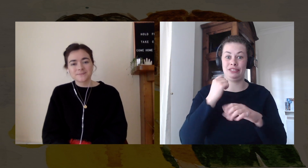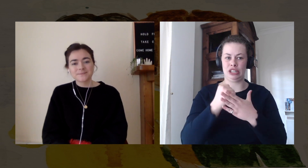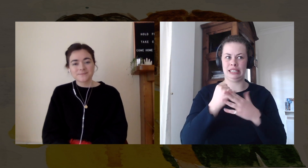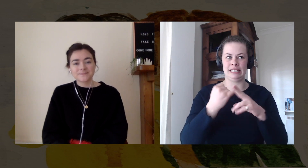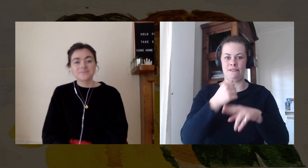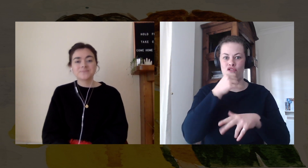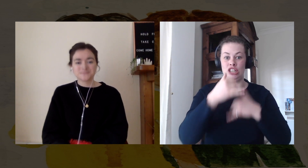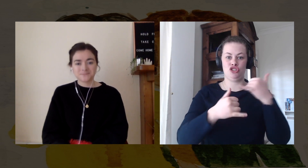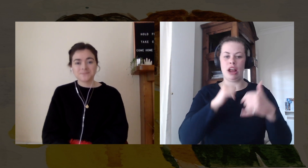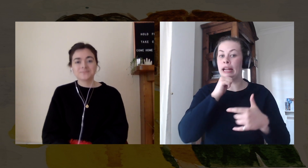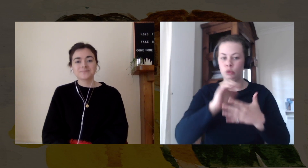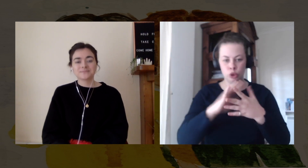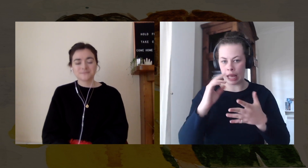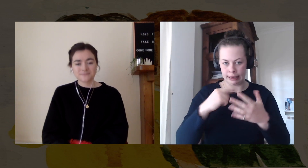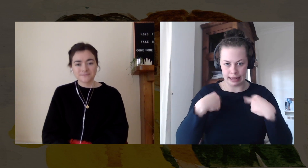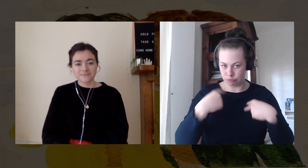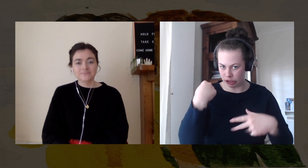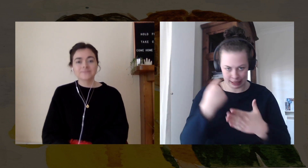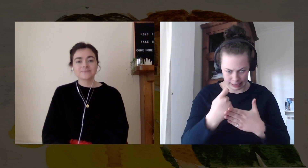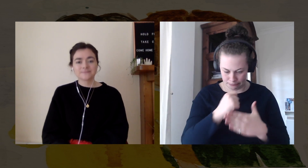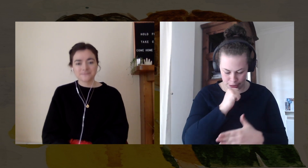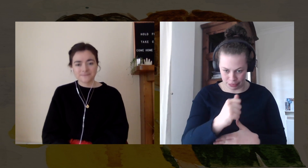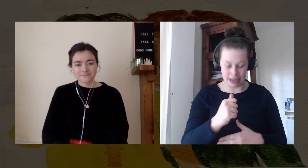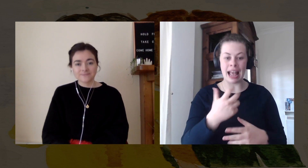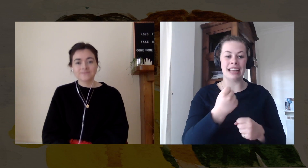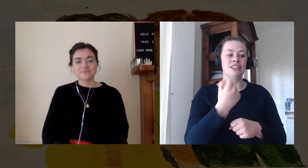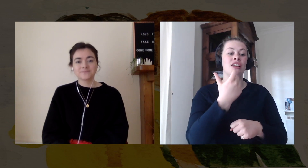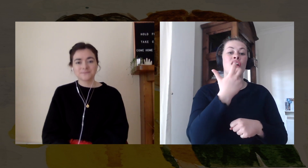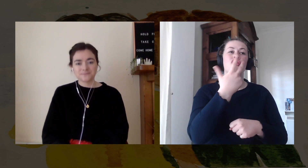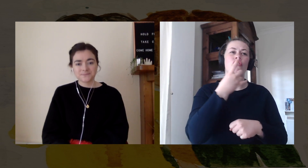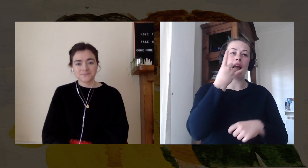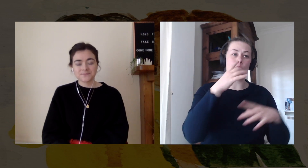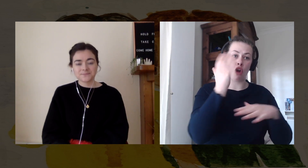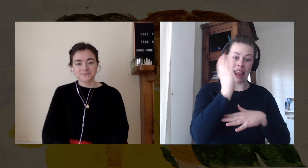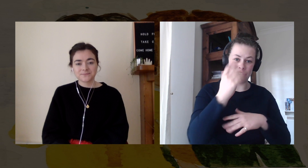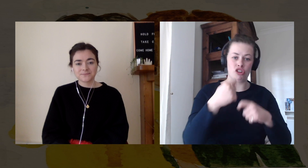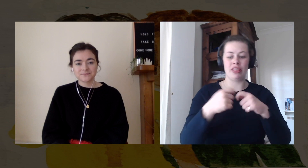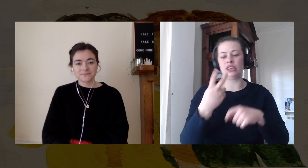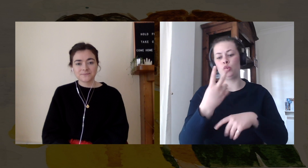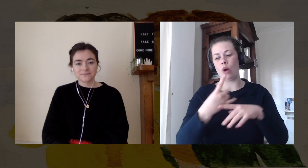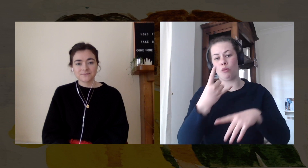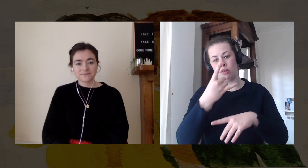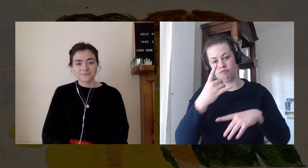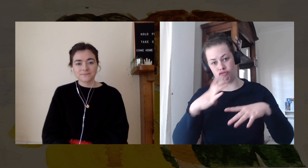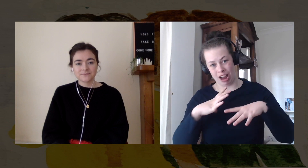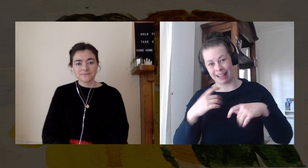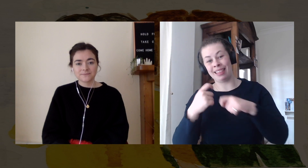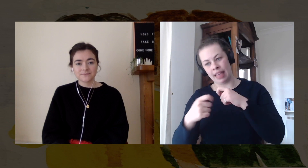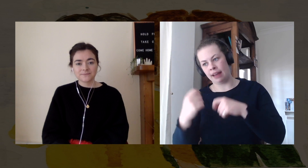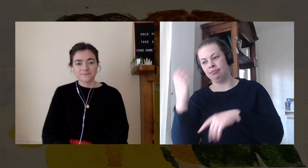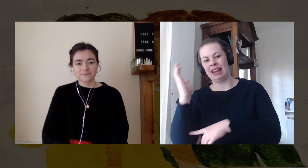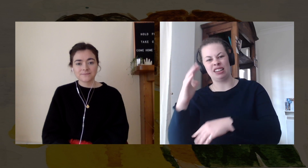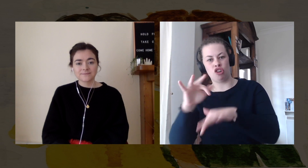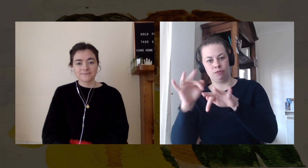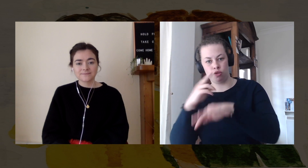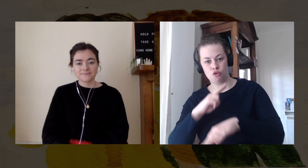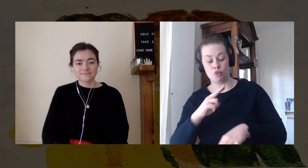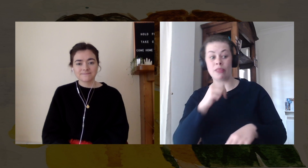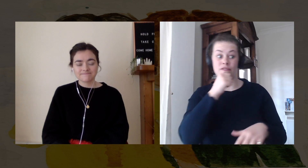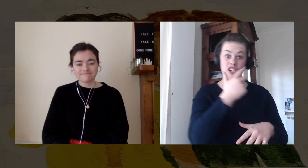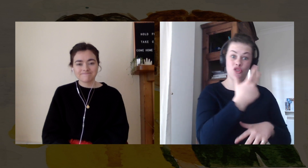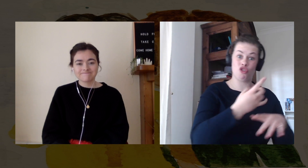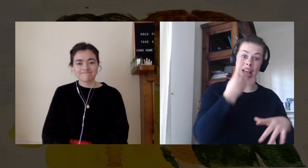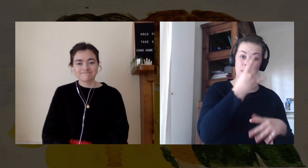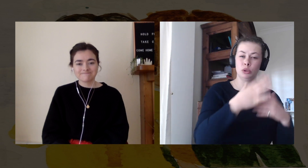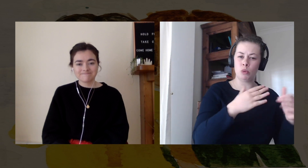3-hour lectures, and then we'd have a 2-hour break, and then whatever lectures in the afternoon. And the first 3 hours would be sign language, and we'd have no interpreter, and it would be like A, B, C. Yeah.